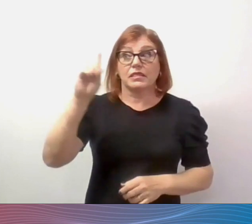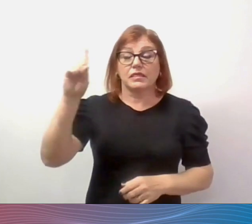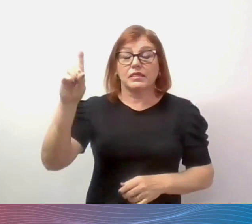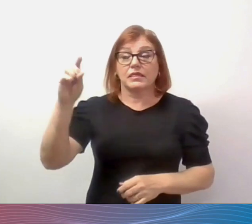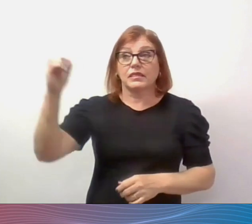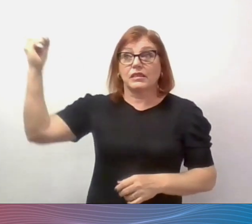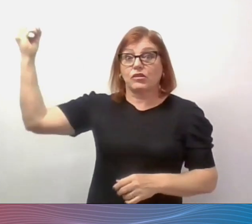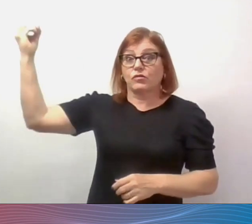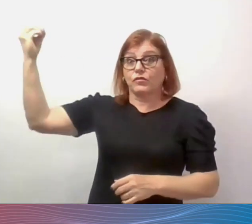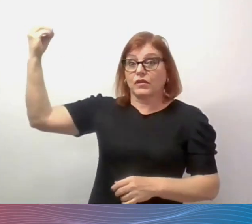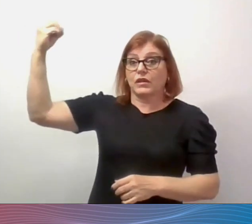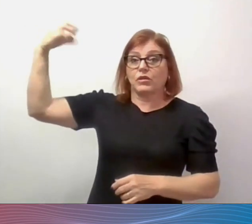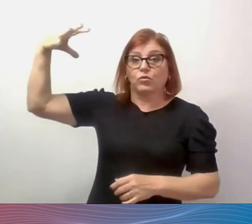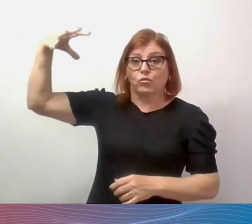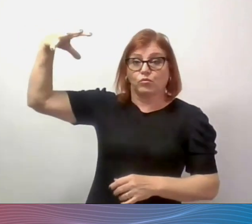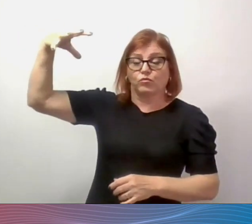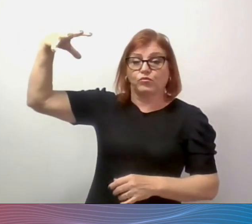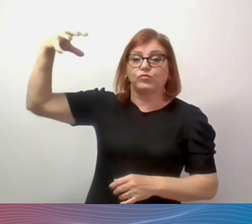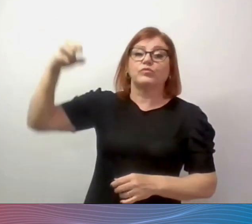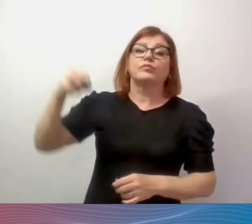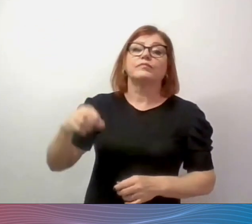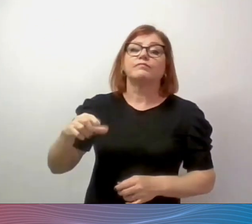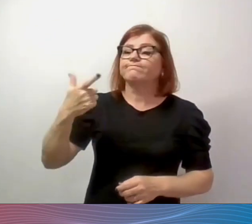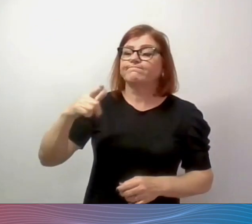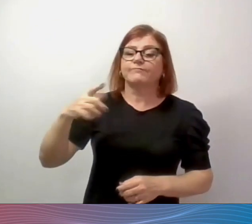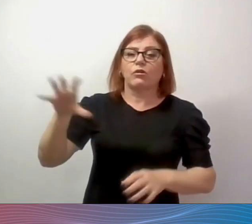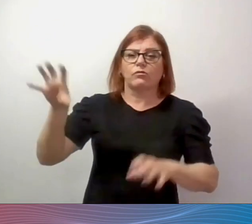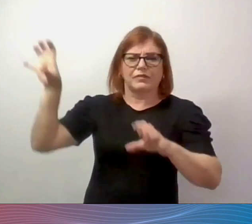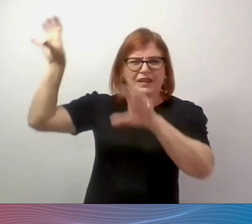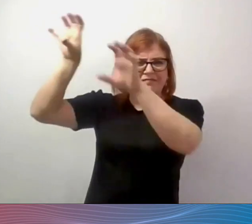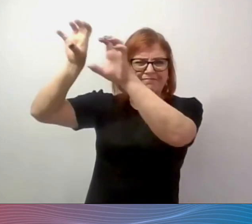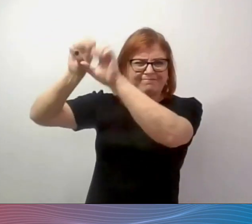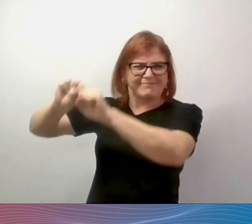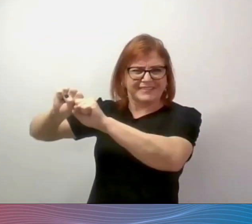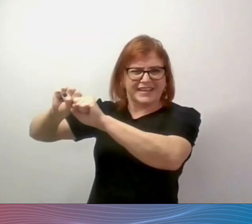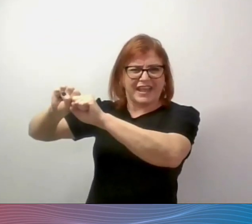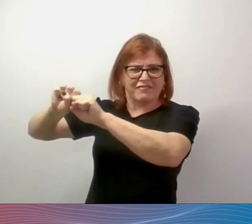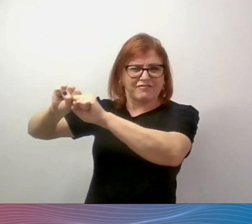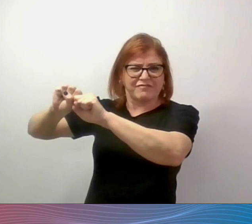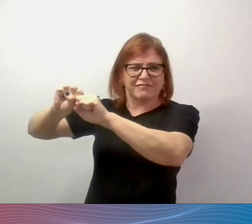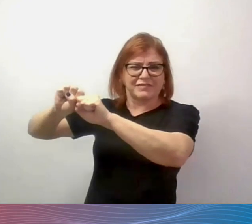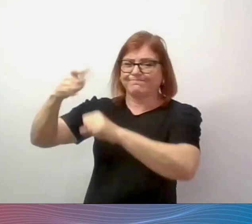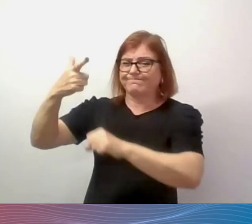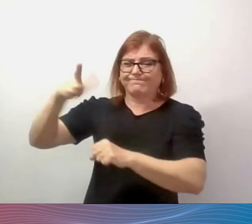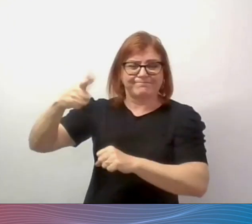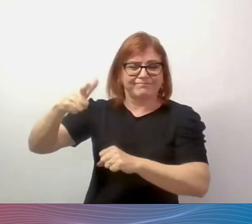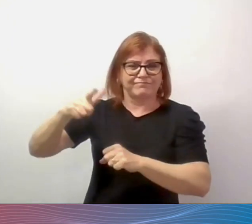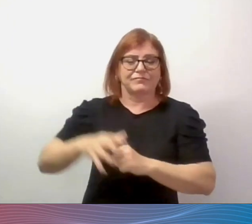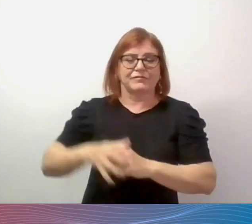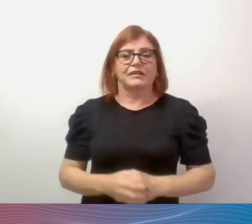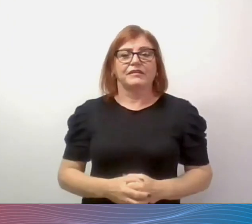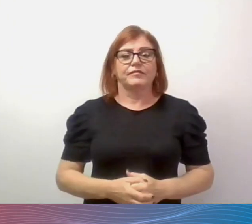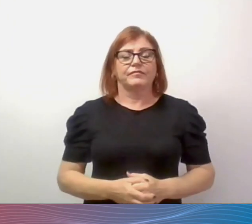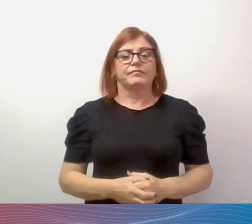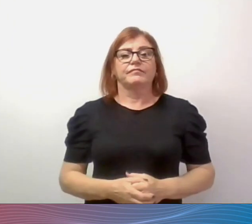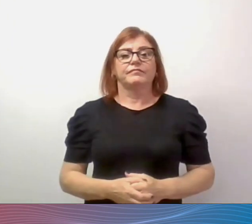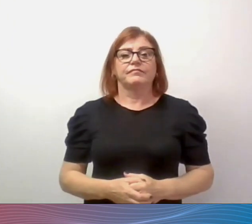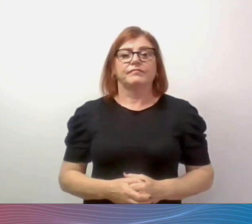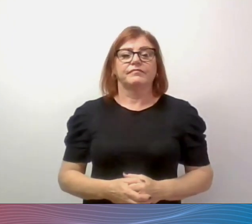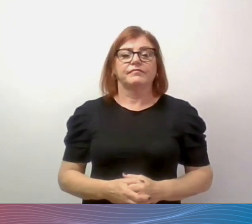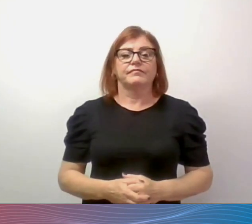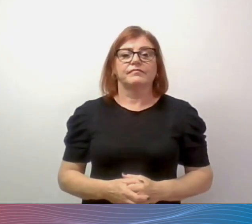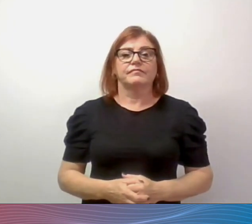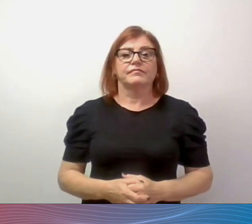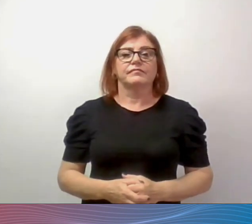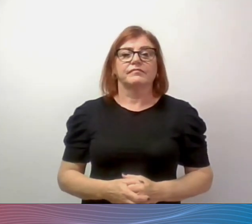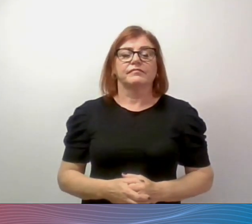nele treva nenhuma. This is the message which we have heard from him and declare to you that God